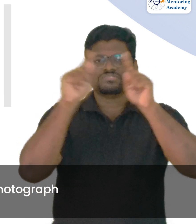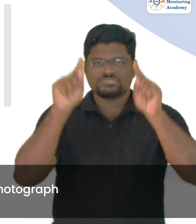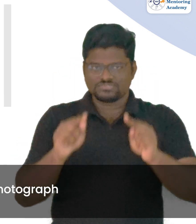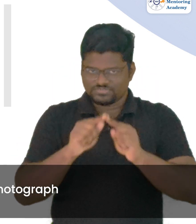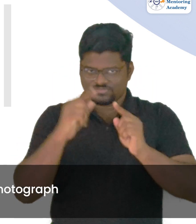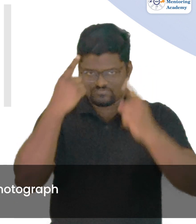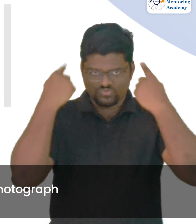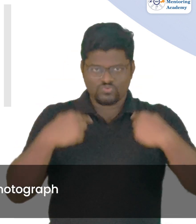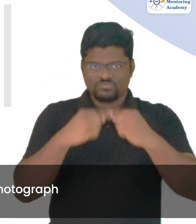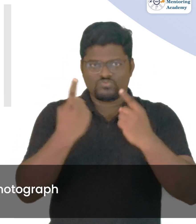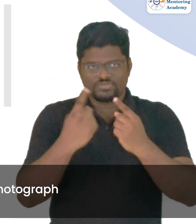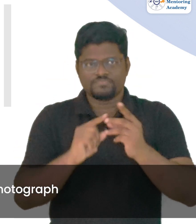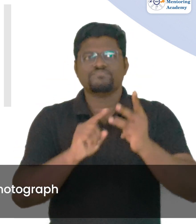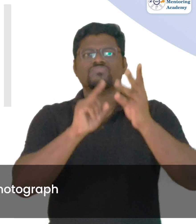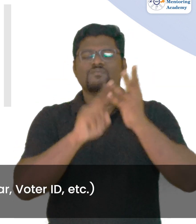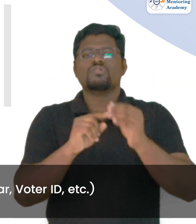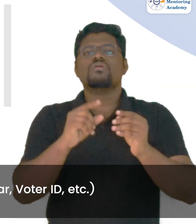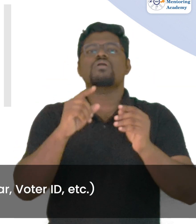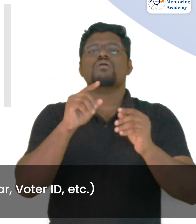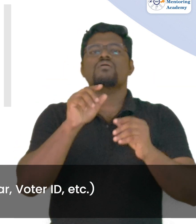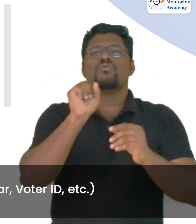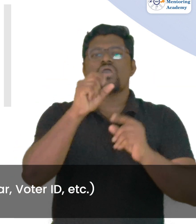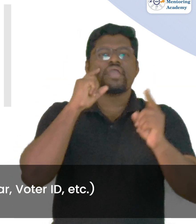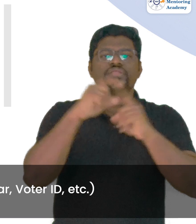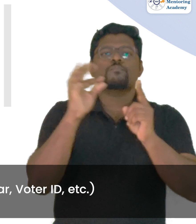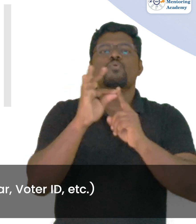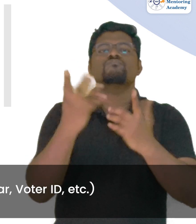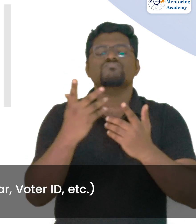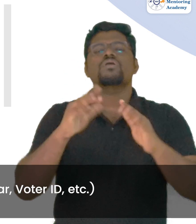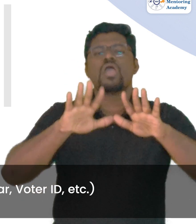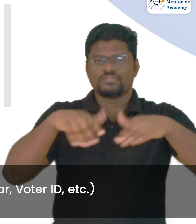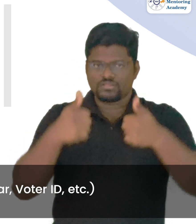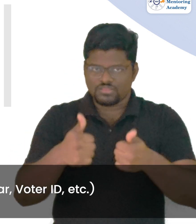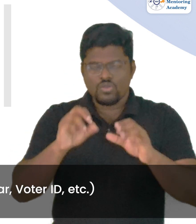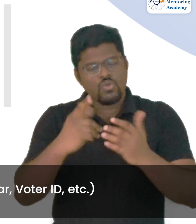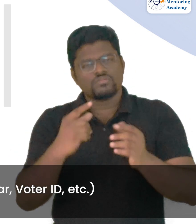Passport size photograph. Valid ID proof, Aadhaar, voter ID, etc.